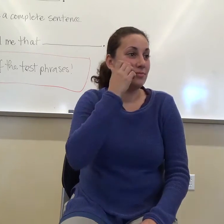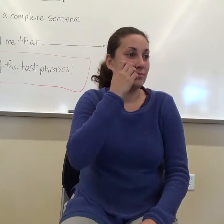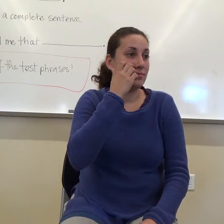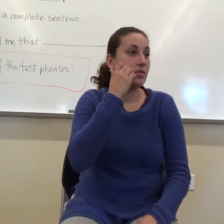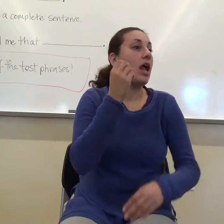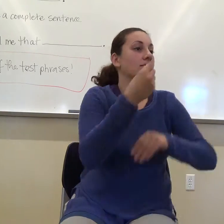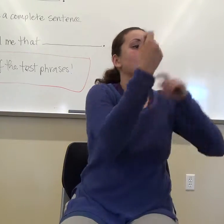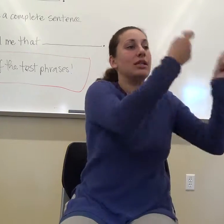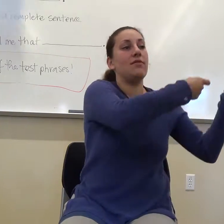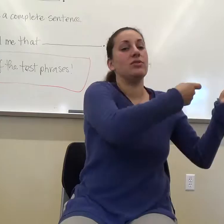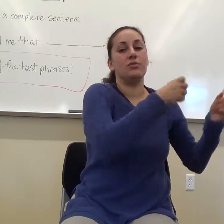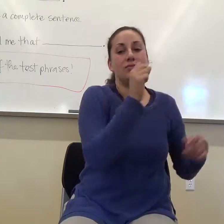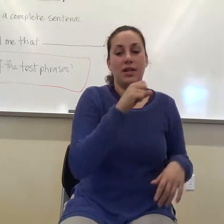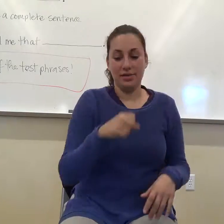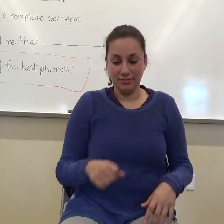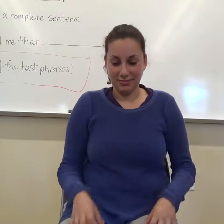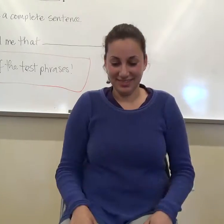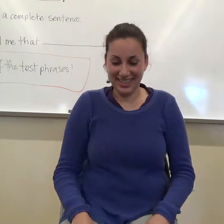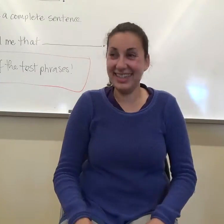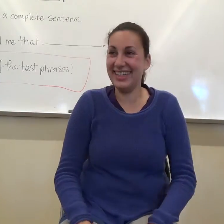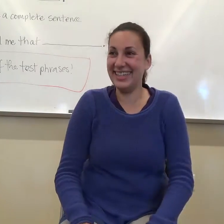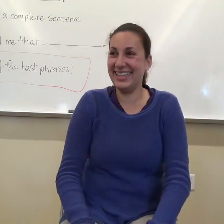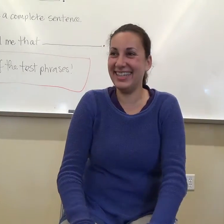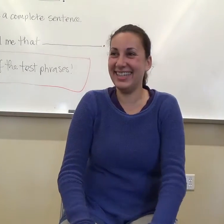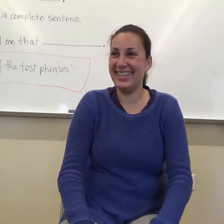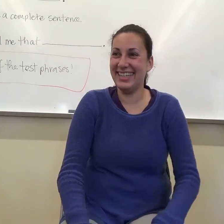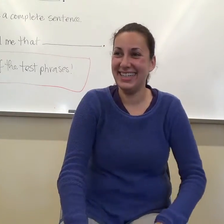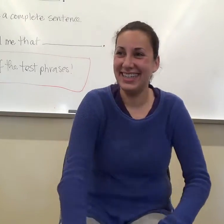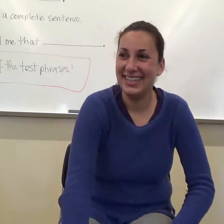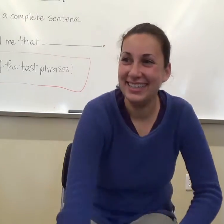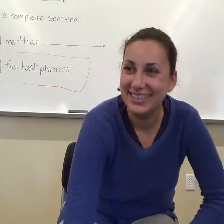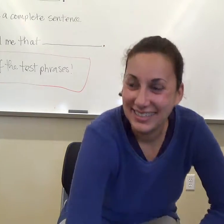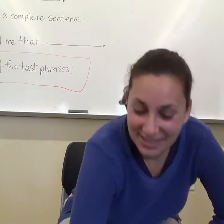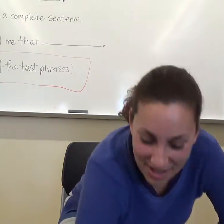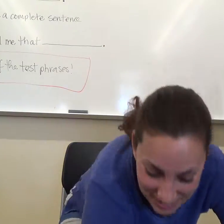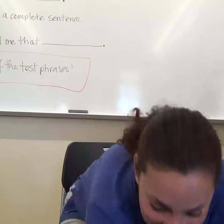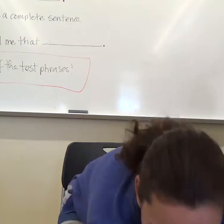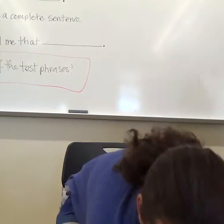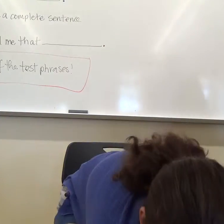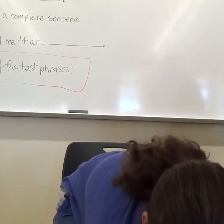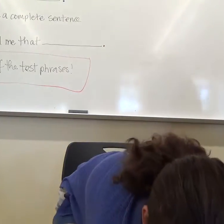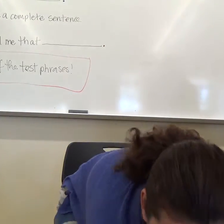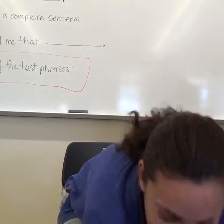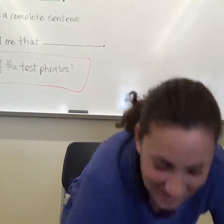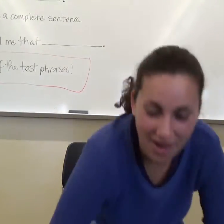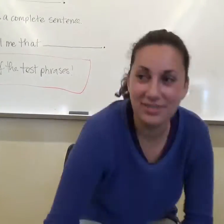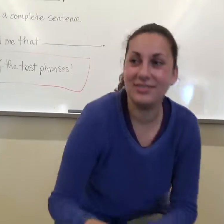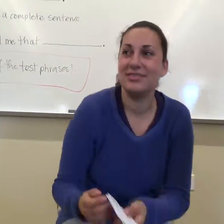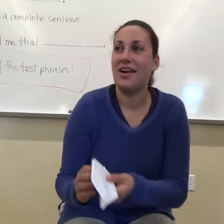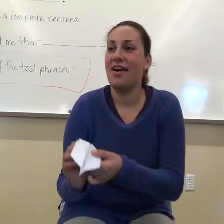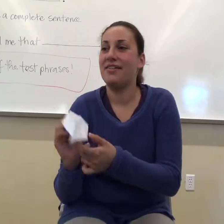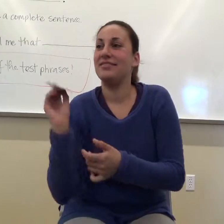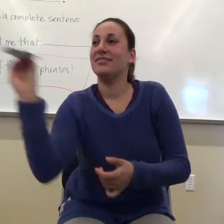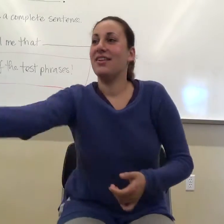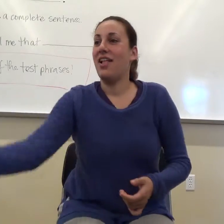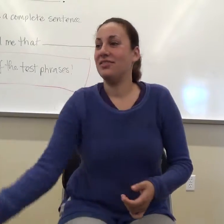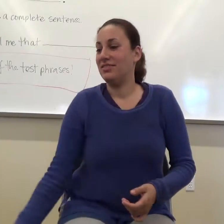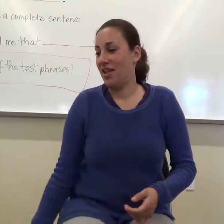So turn these in, and then come, and people who are reading the midterm,